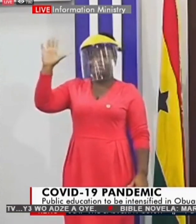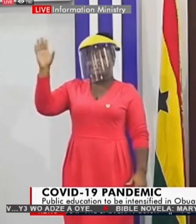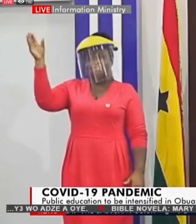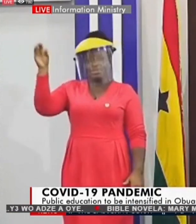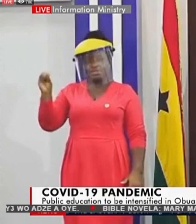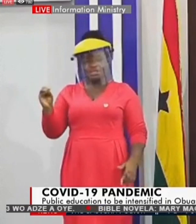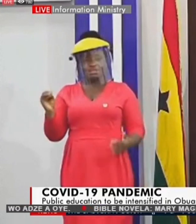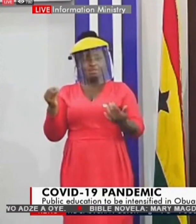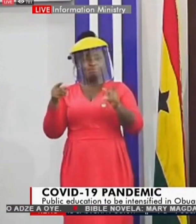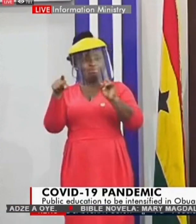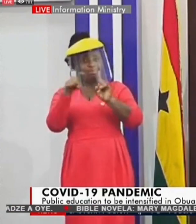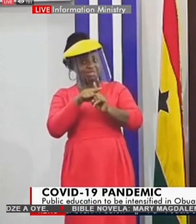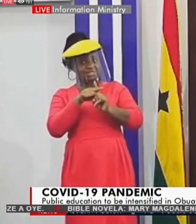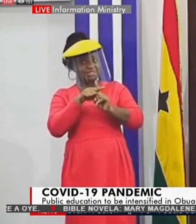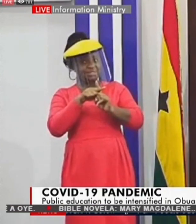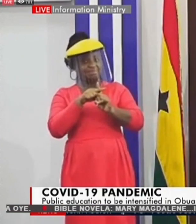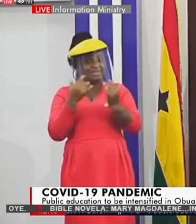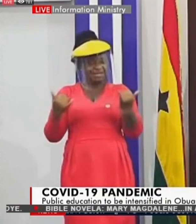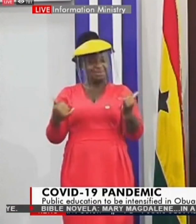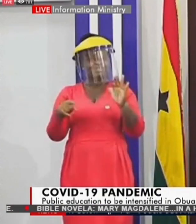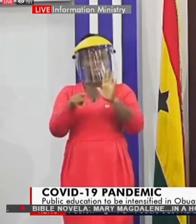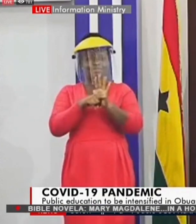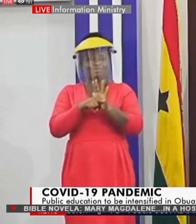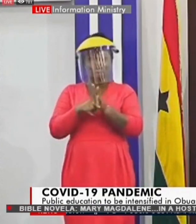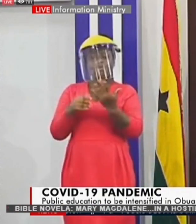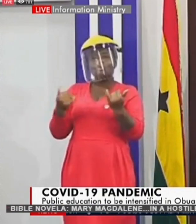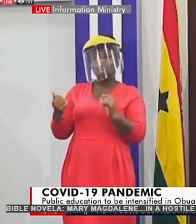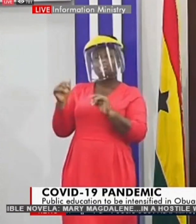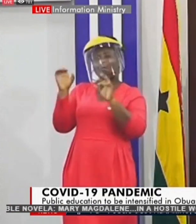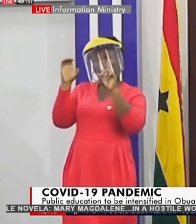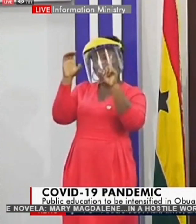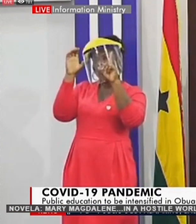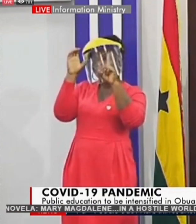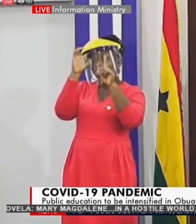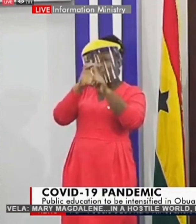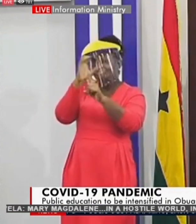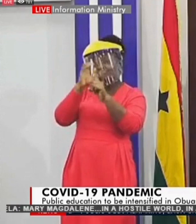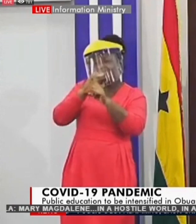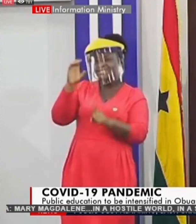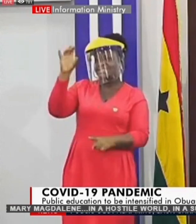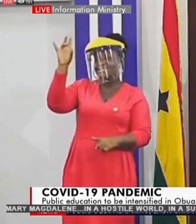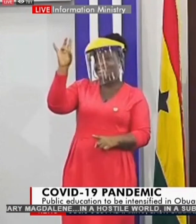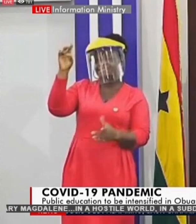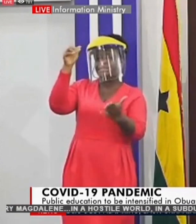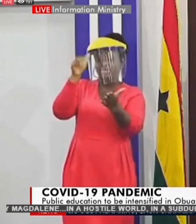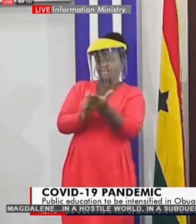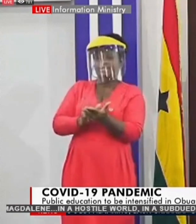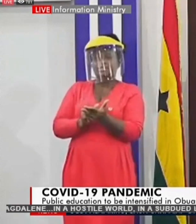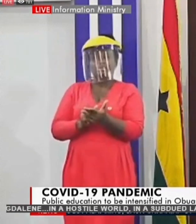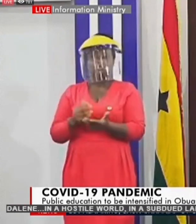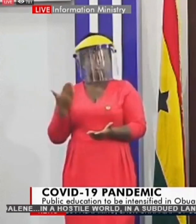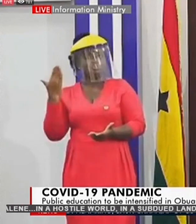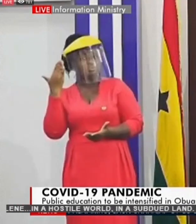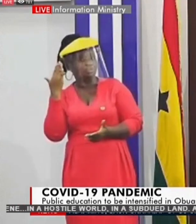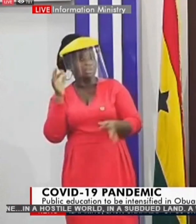are now negative. So now we are trying to move the 7 to our isolation center in